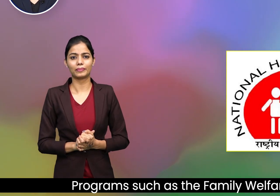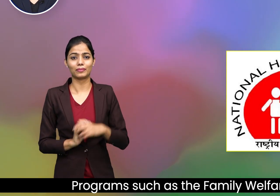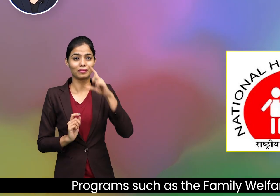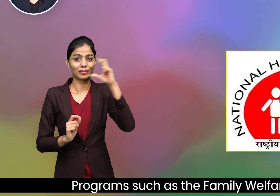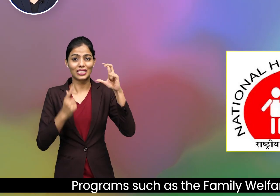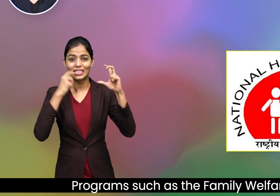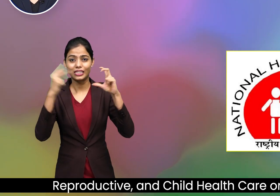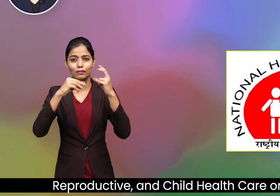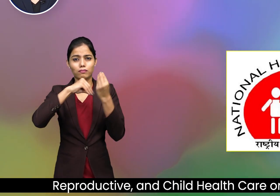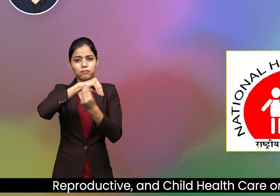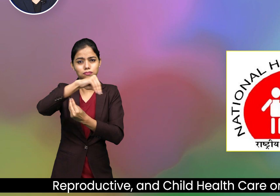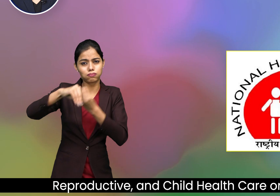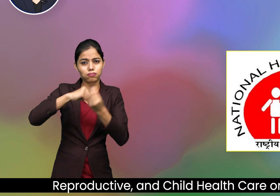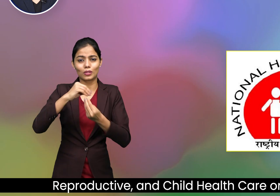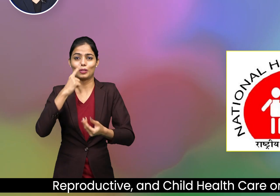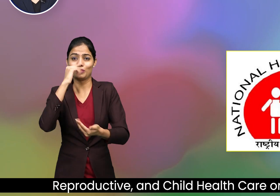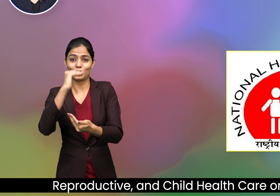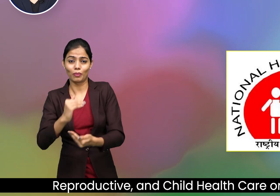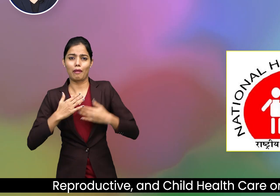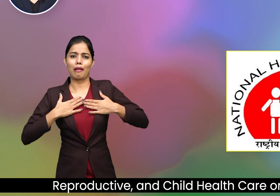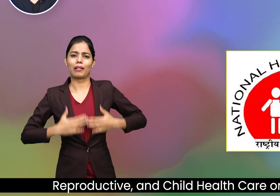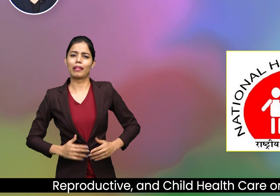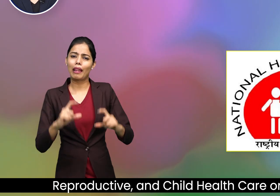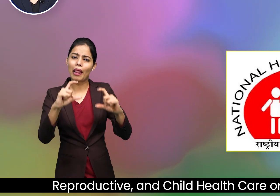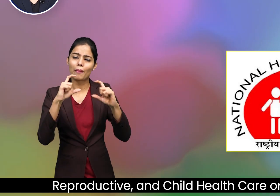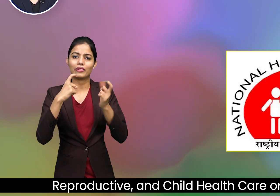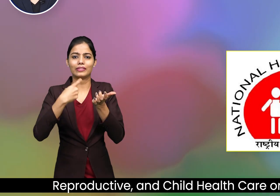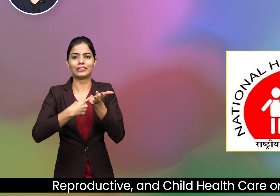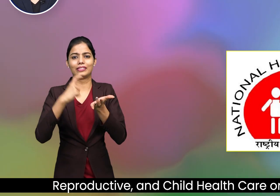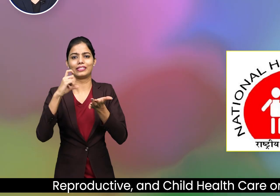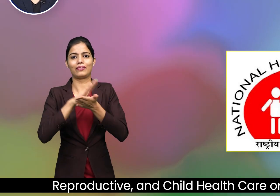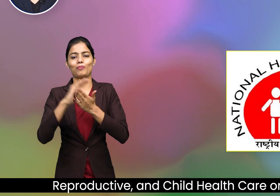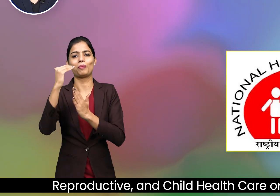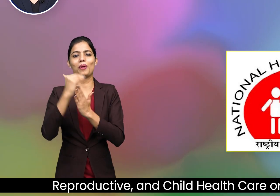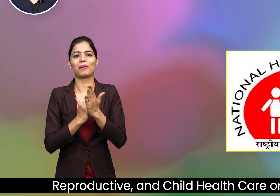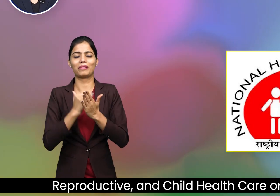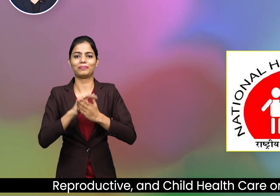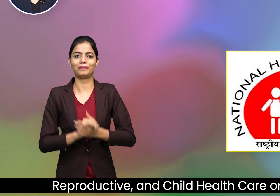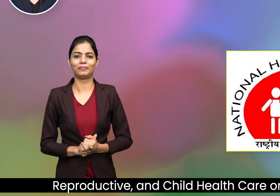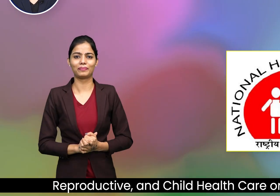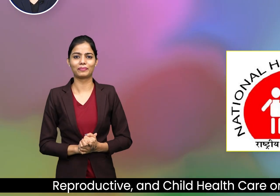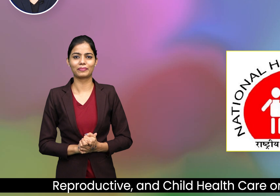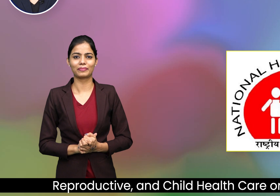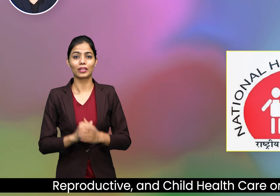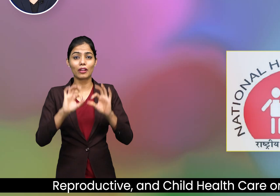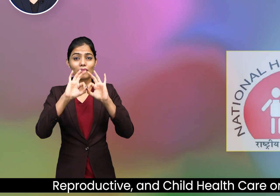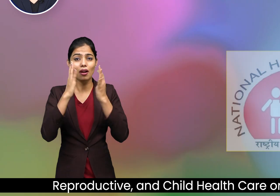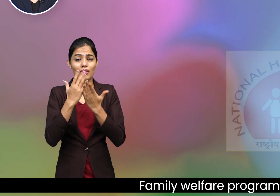Program, Reproductive and Child Health Care or RCH